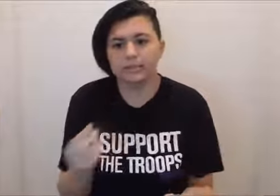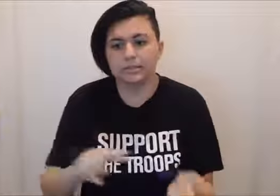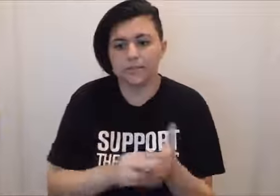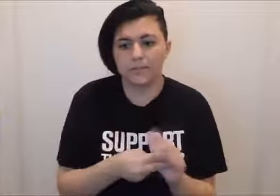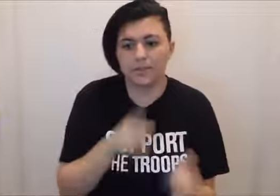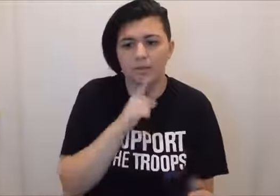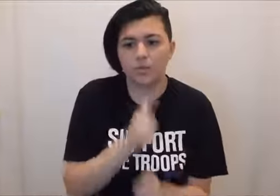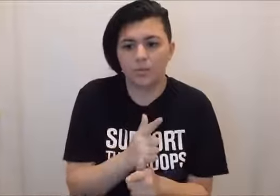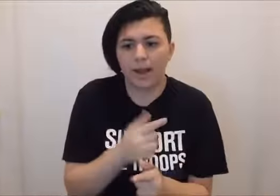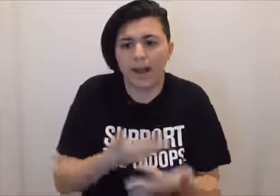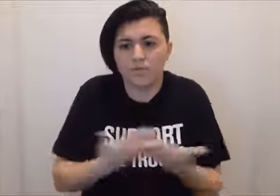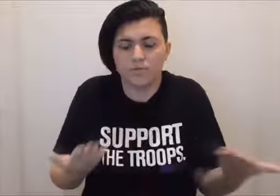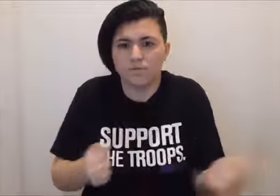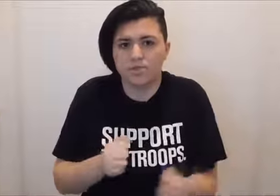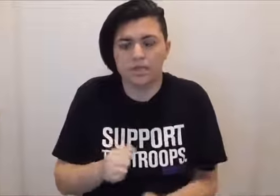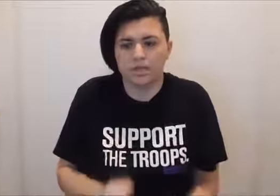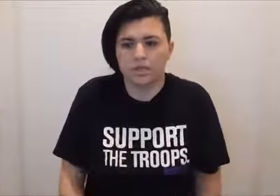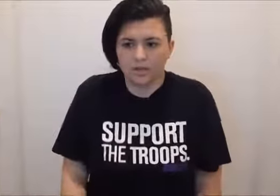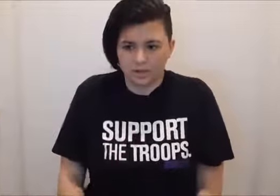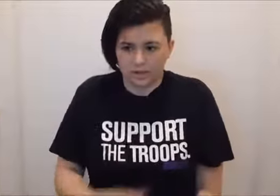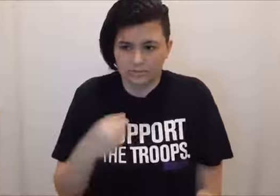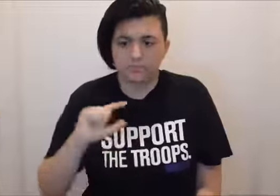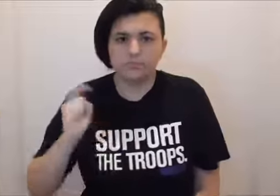more interesting. Hopefully you did too.